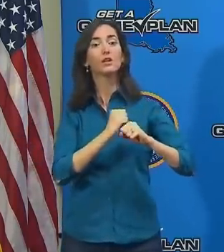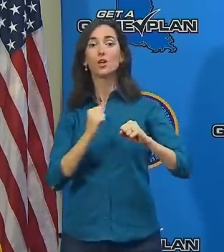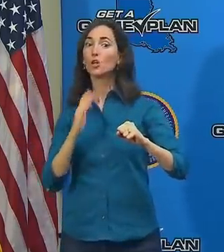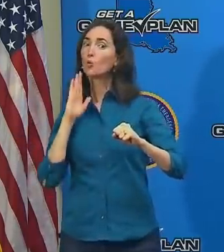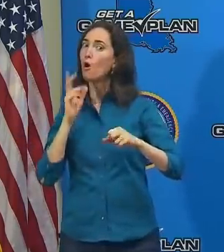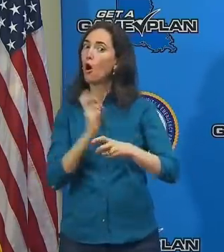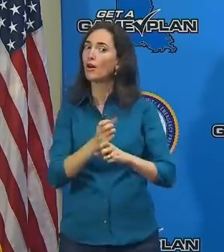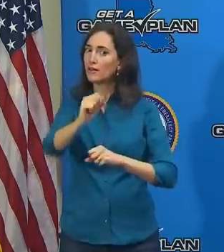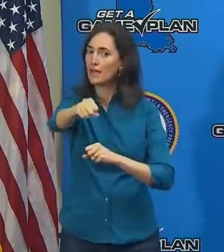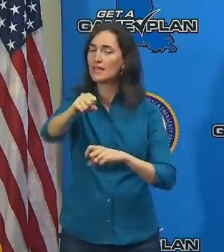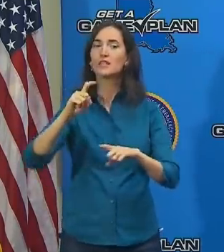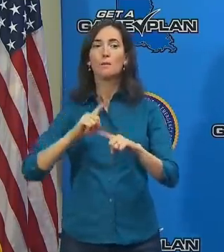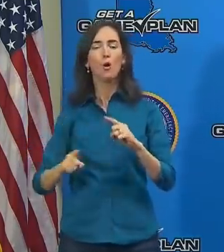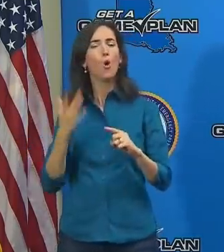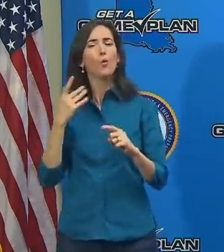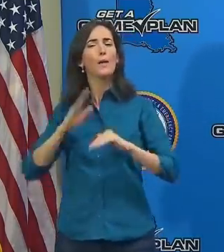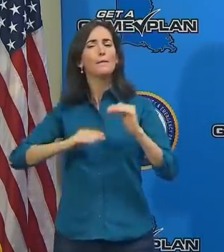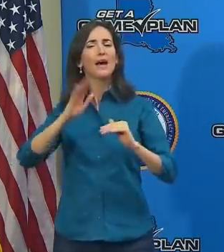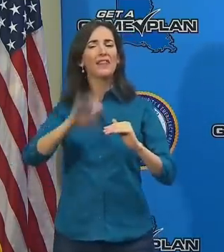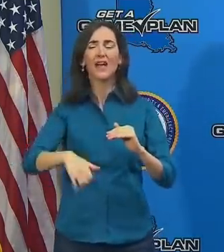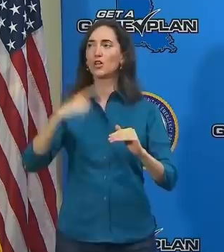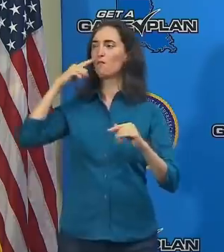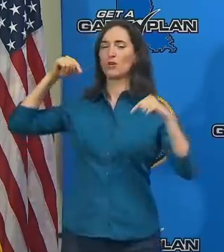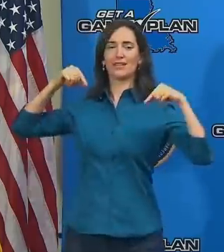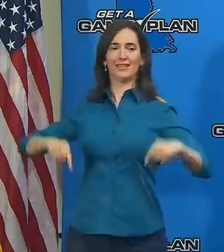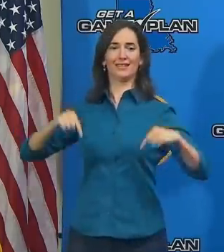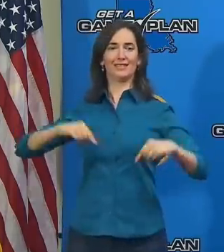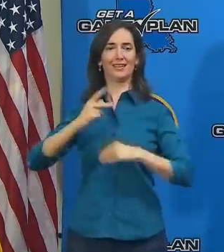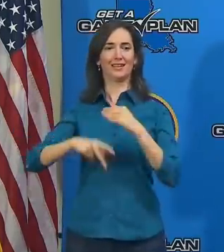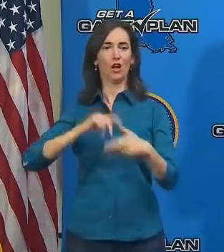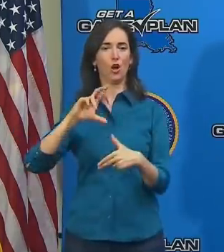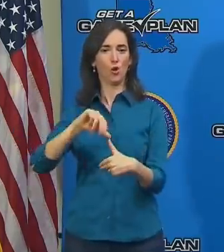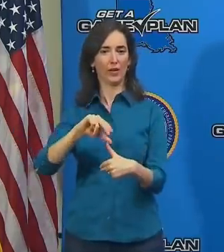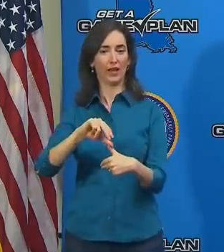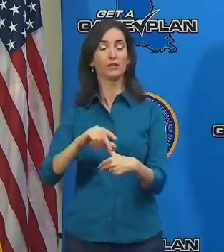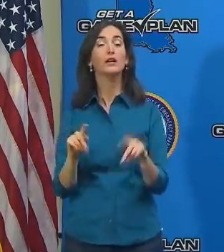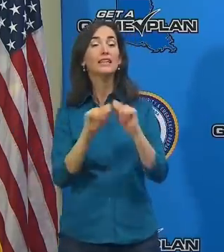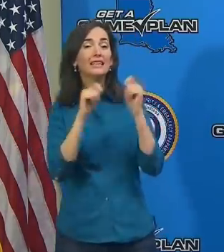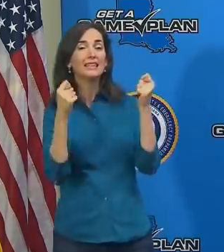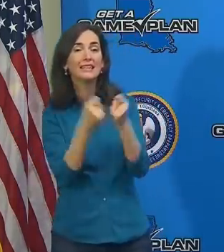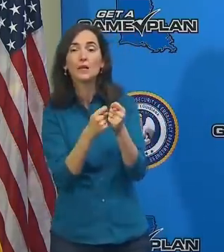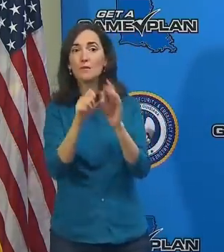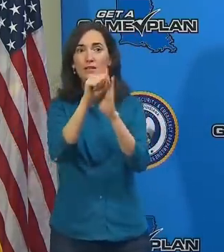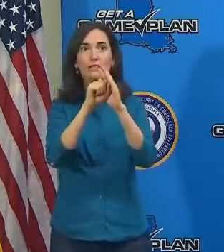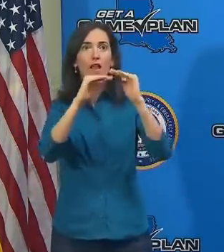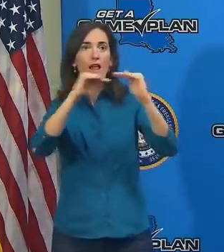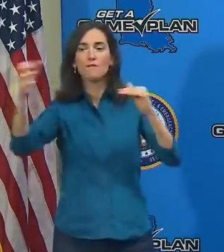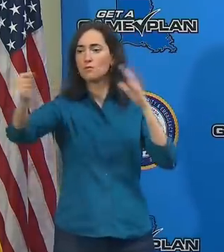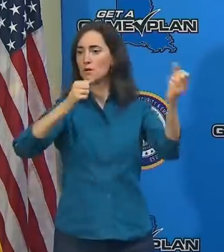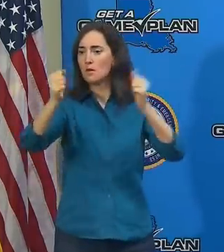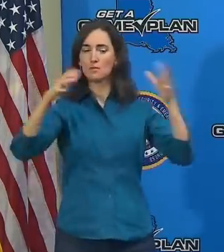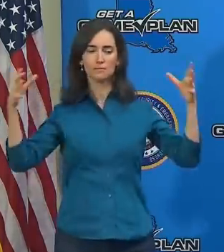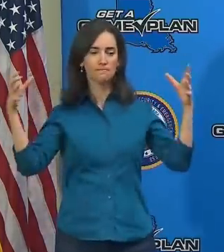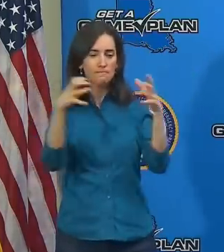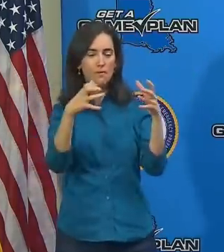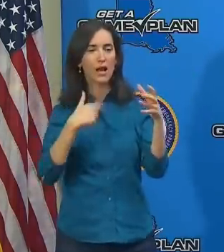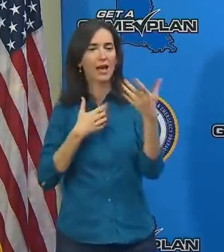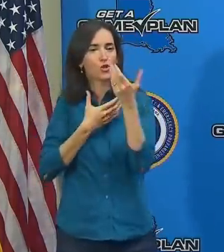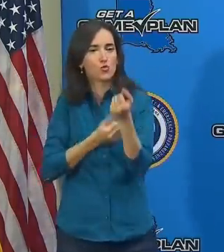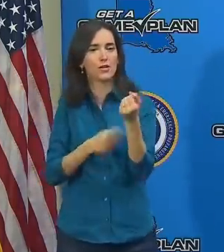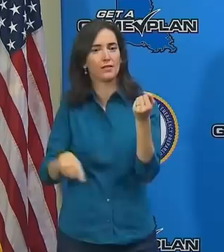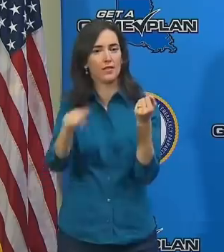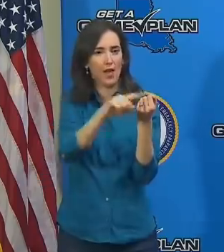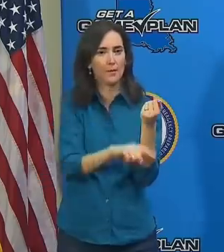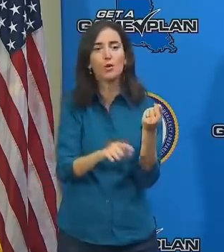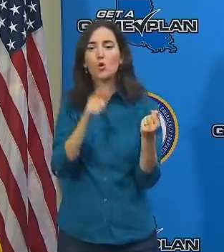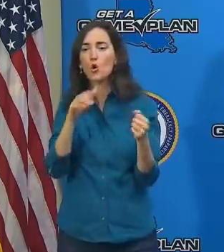moment. I have a tremendous amount of confidence in the team that we've assembled at the state level, all the local officials and